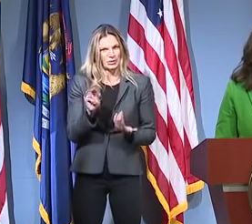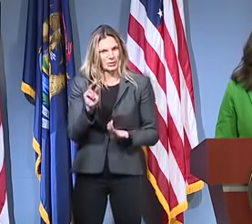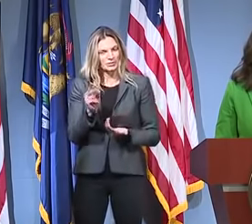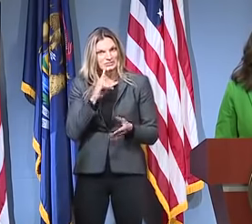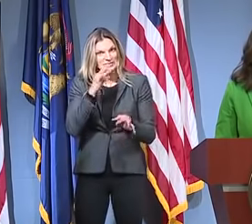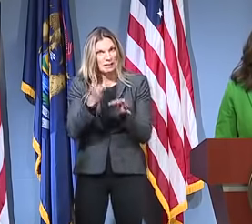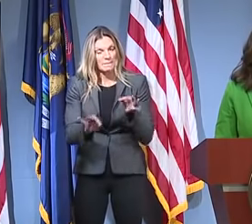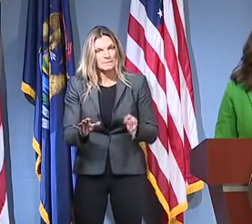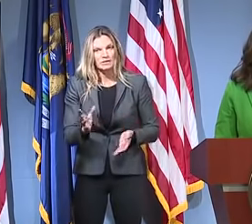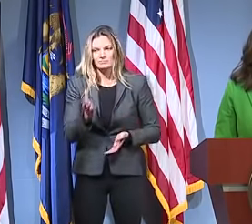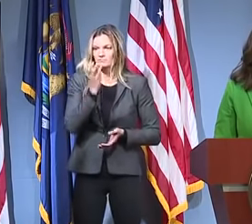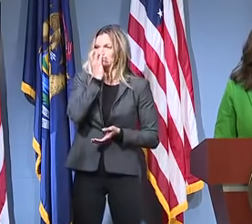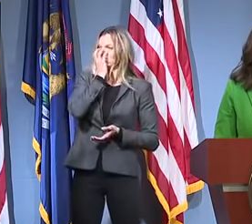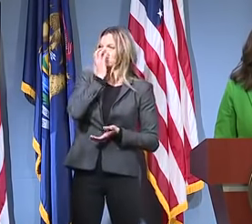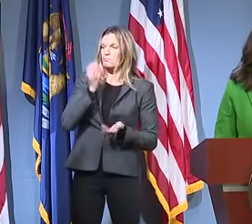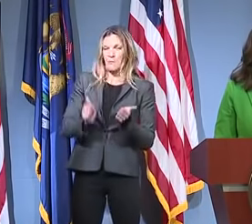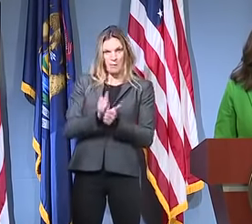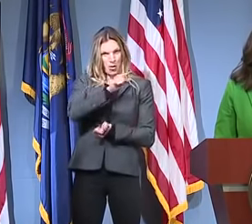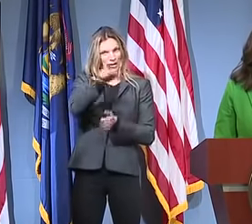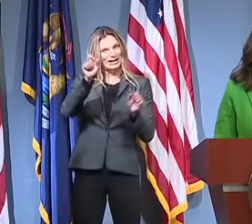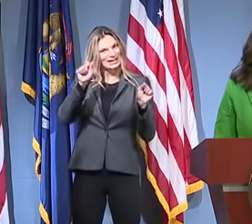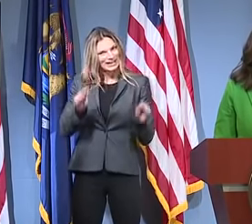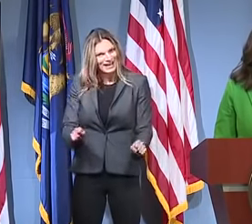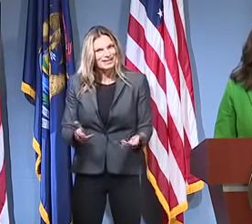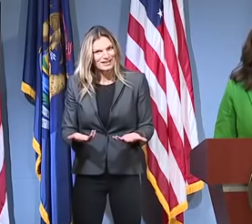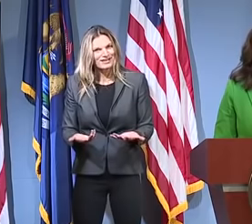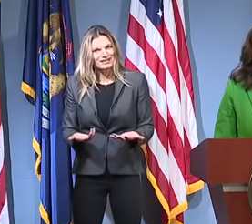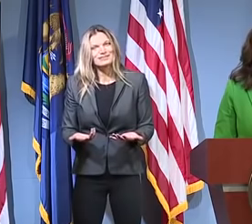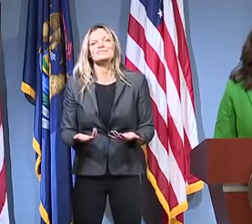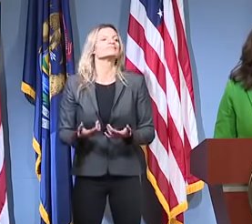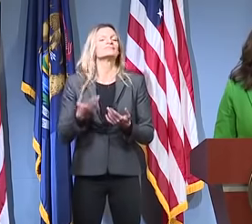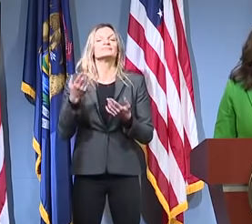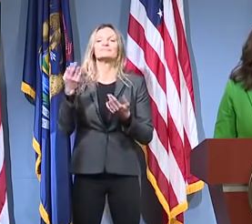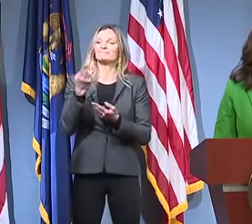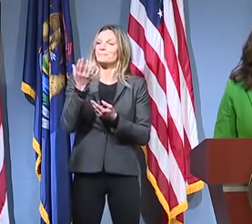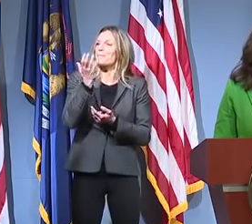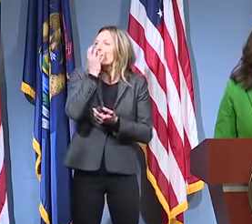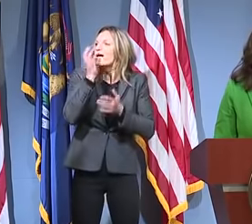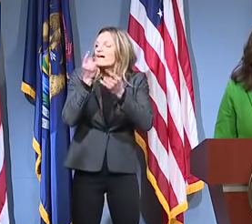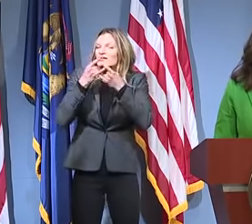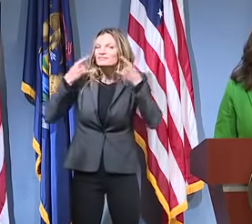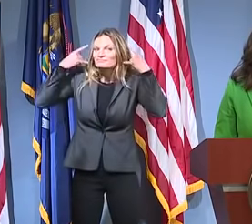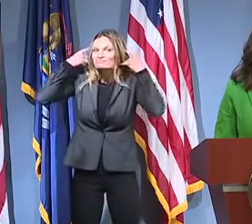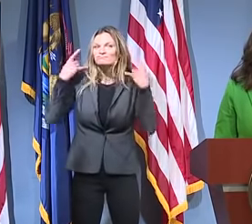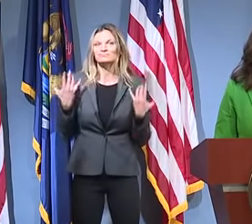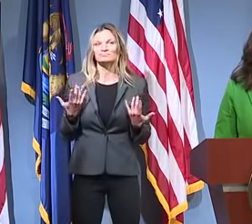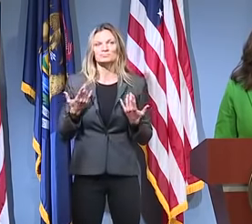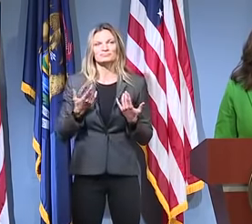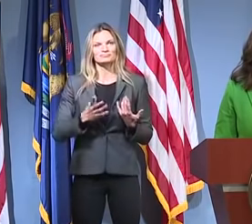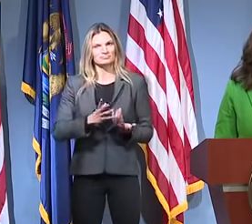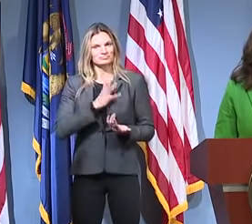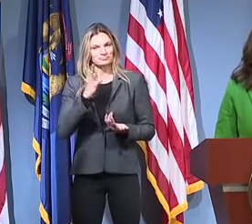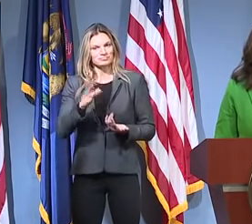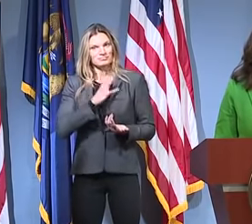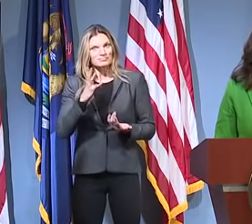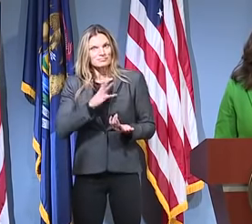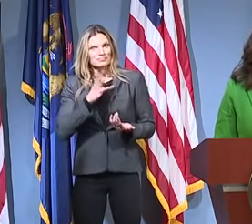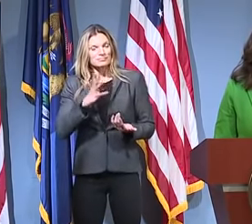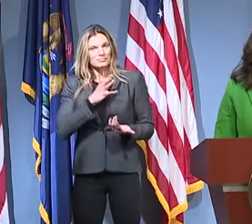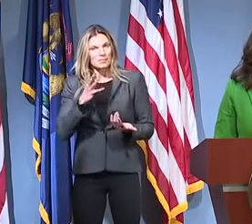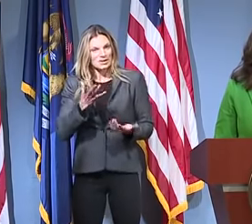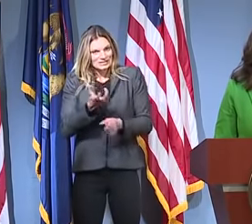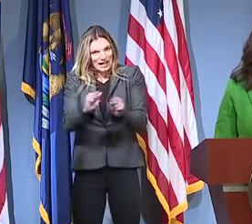vast majority of us can do it. And when we do it, we create an opportunity for us to stay